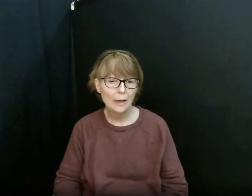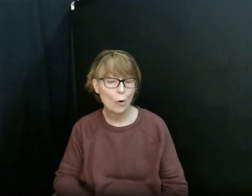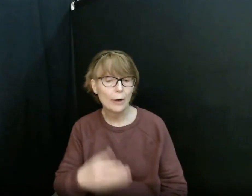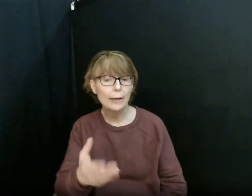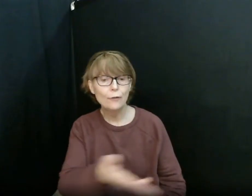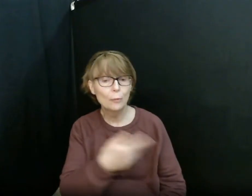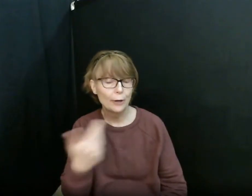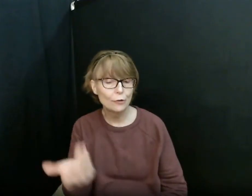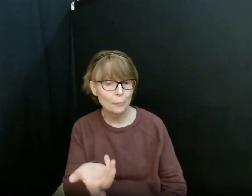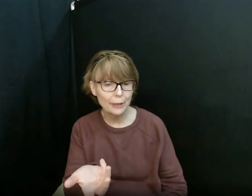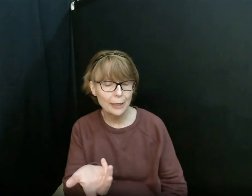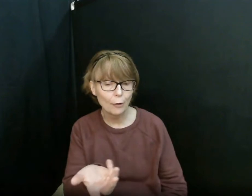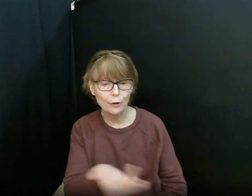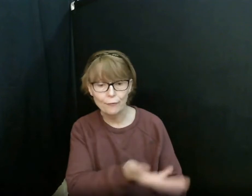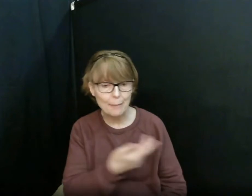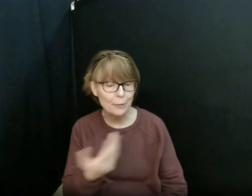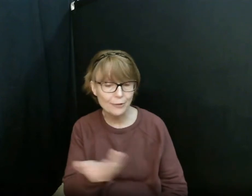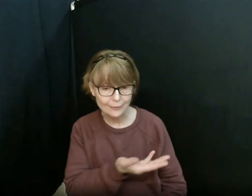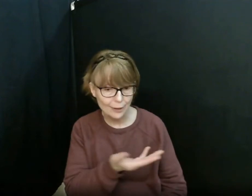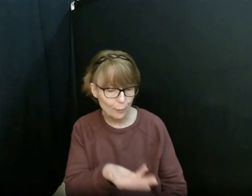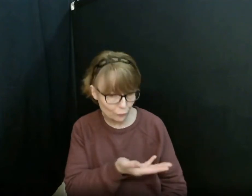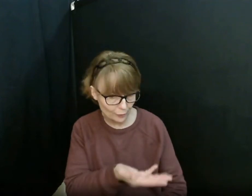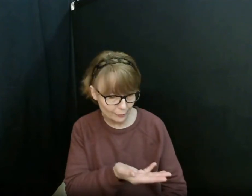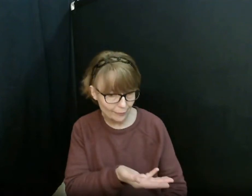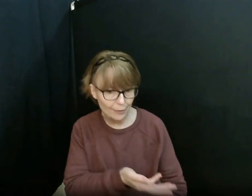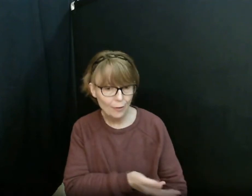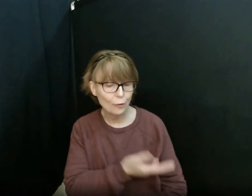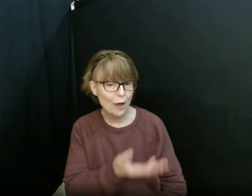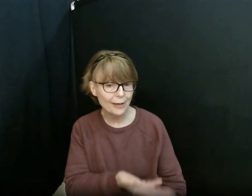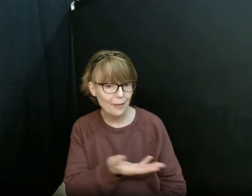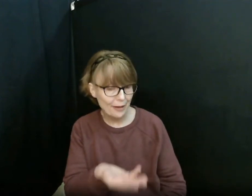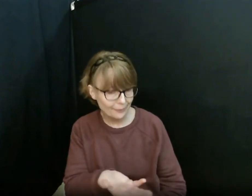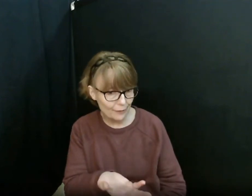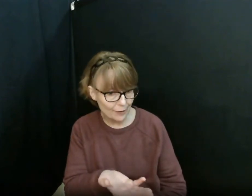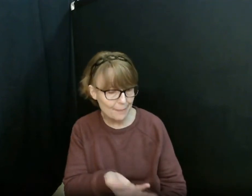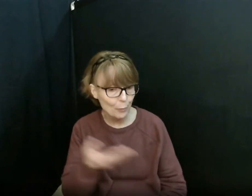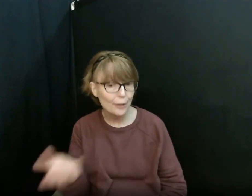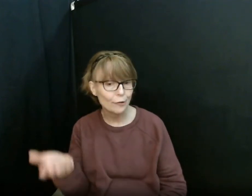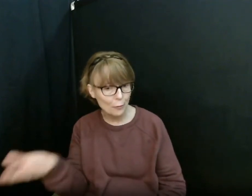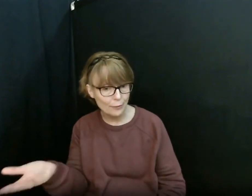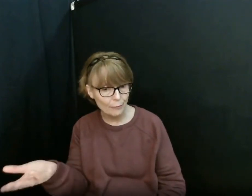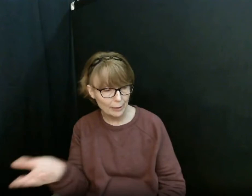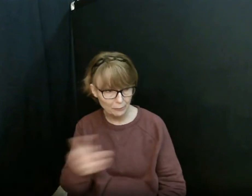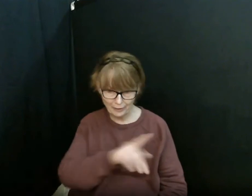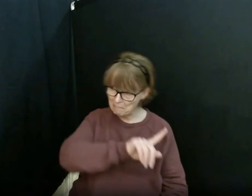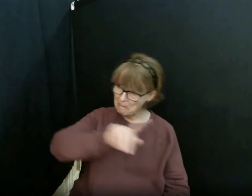Or if you were interpreting or your family was asking questions or talking at Thanksgiving time and wanted to know something, say,